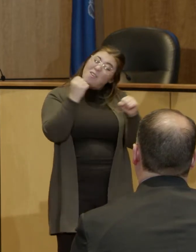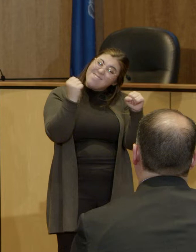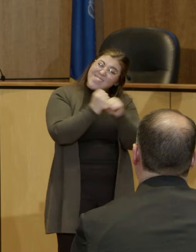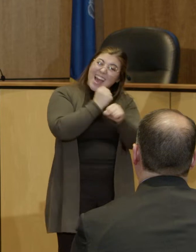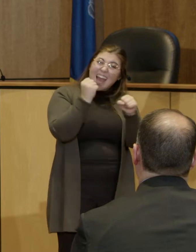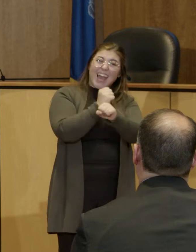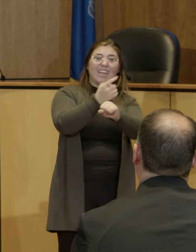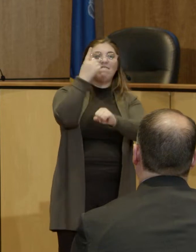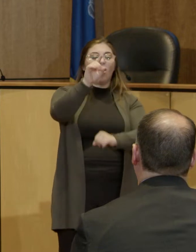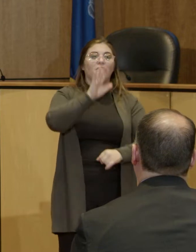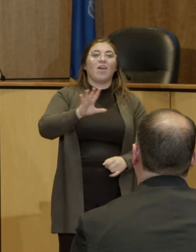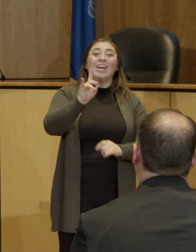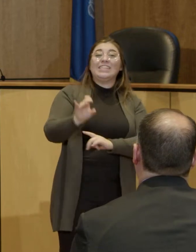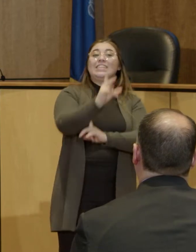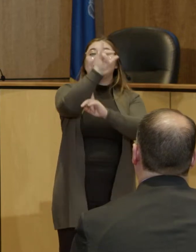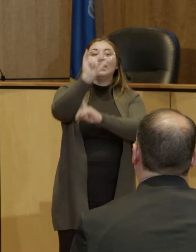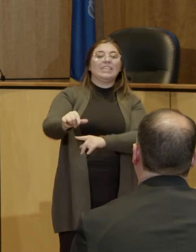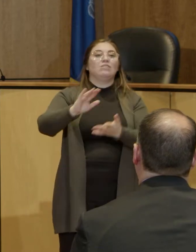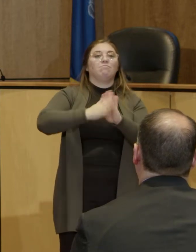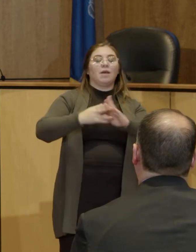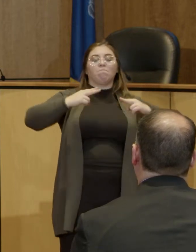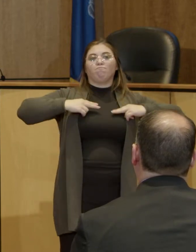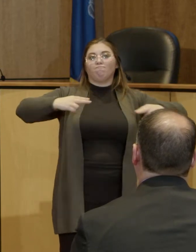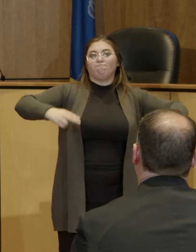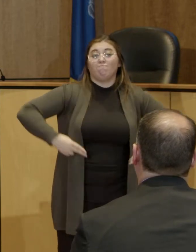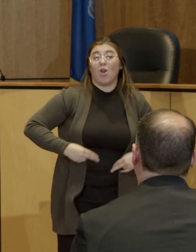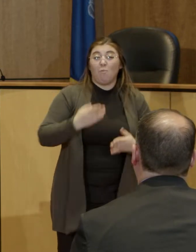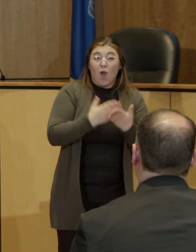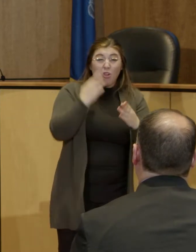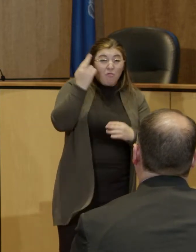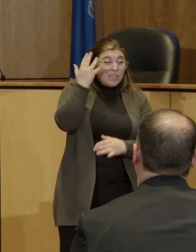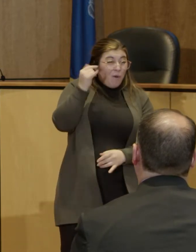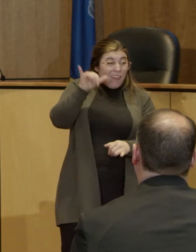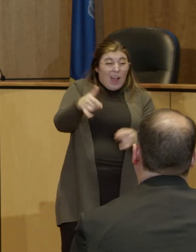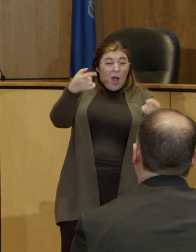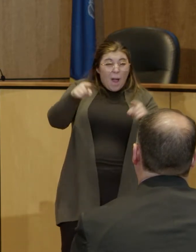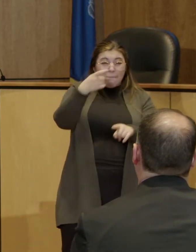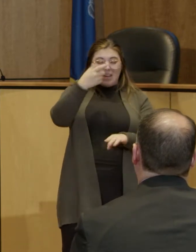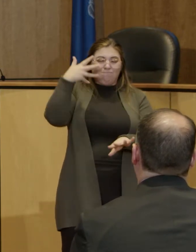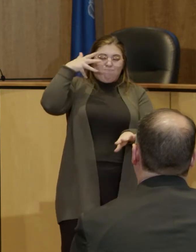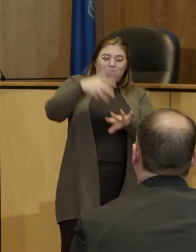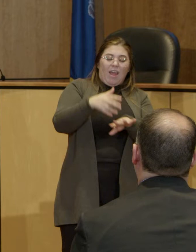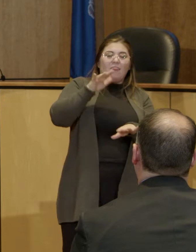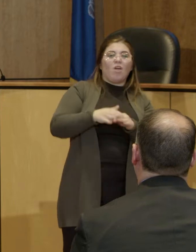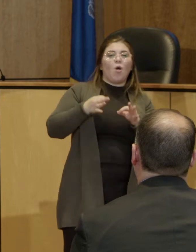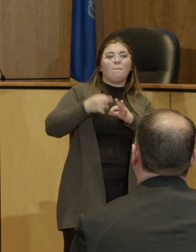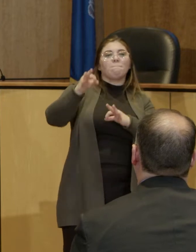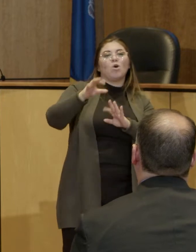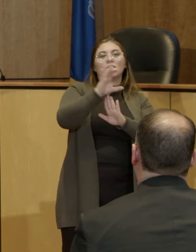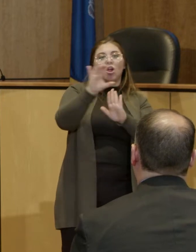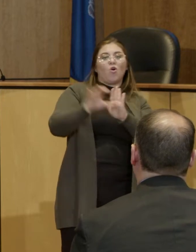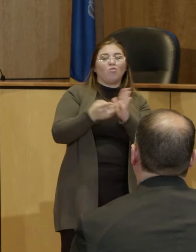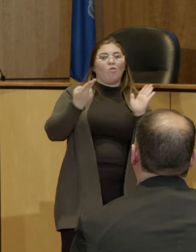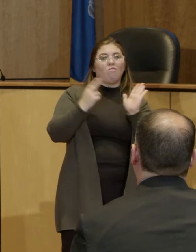for the dignity to be human. Part of the reason was it was enshrined in their post-colonial